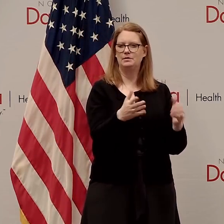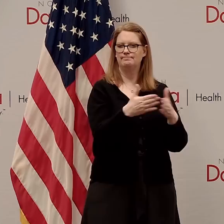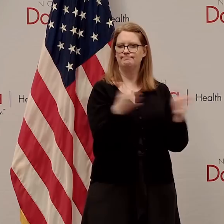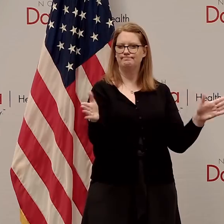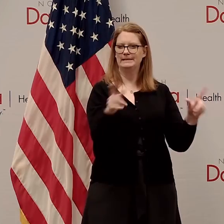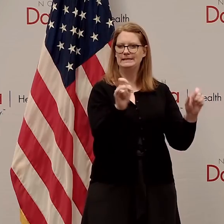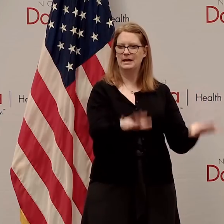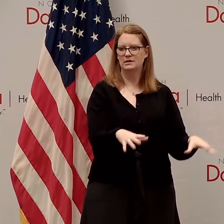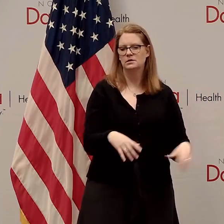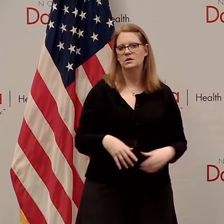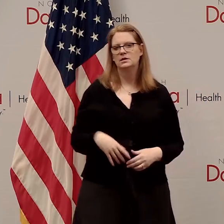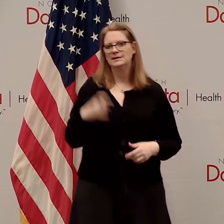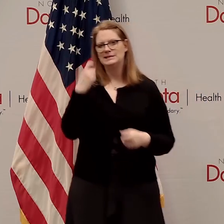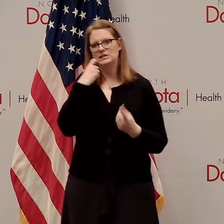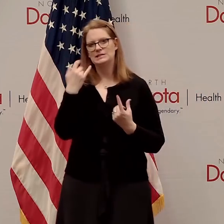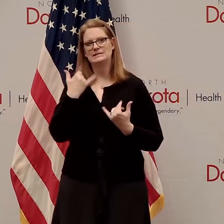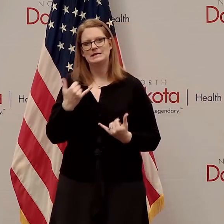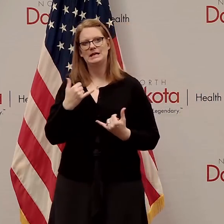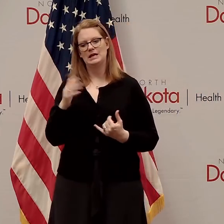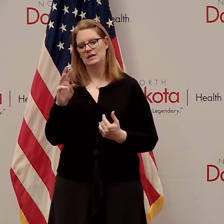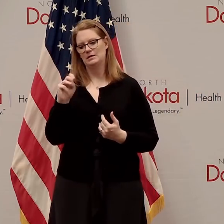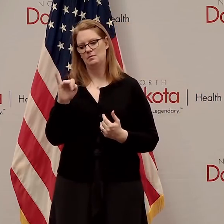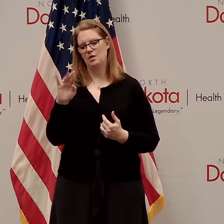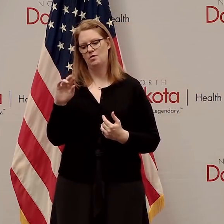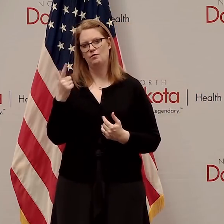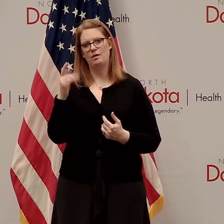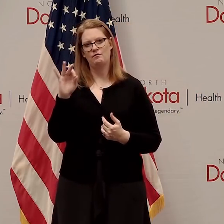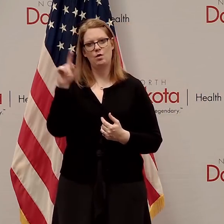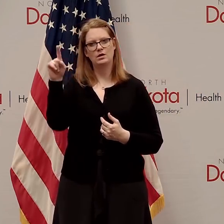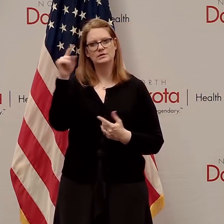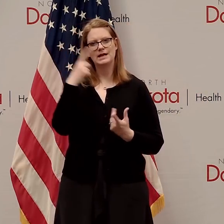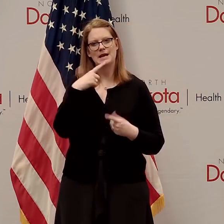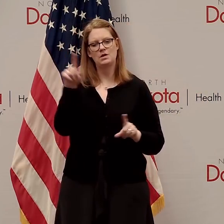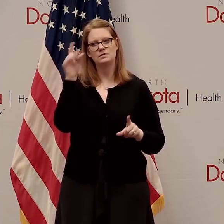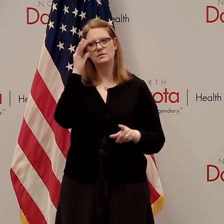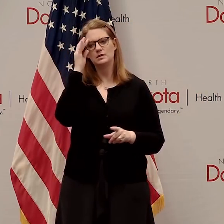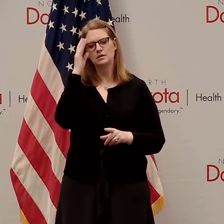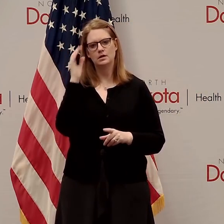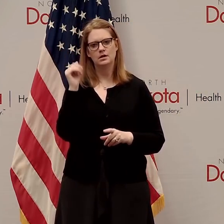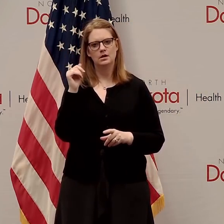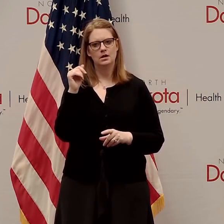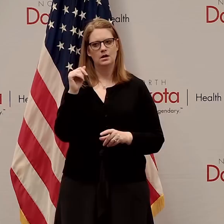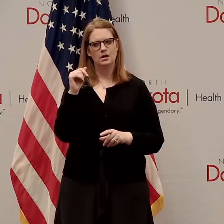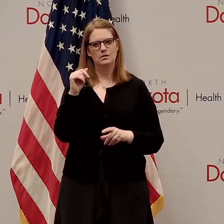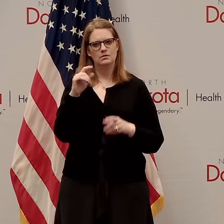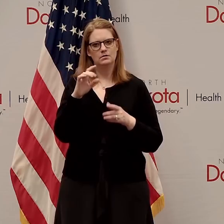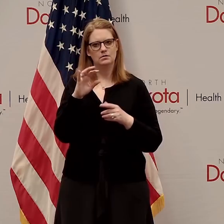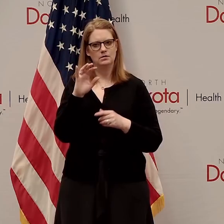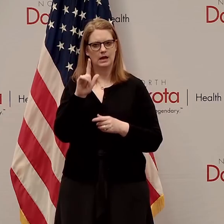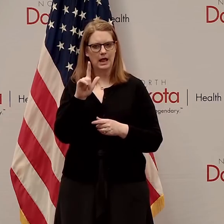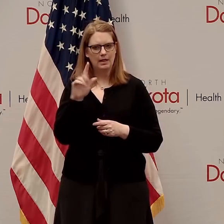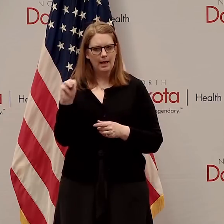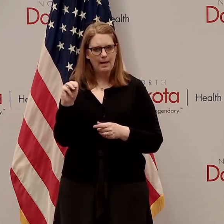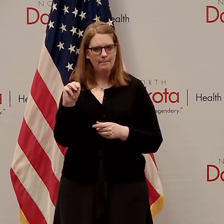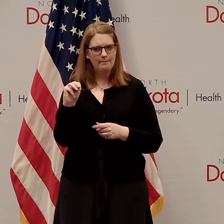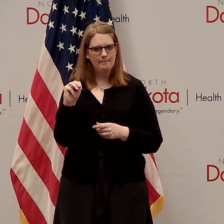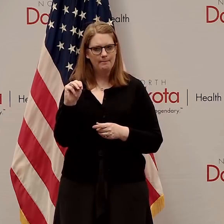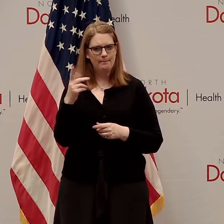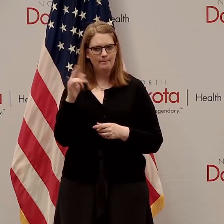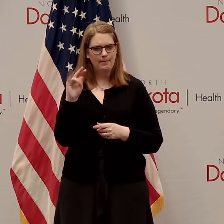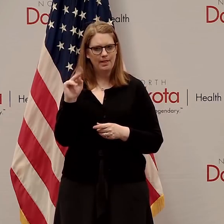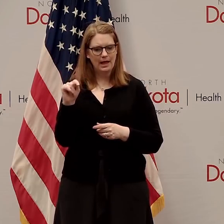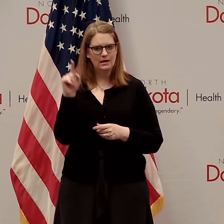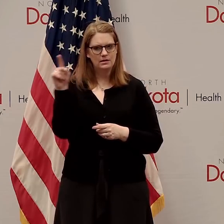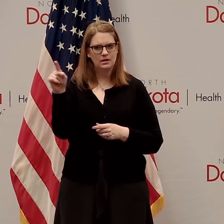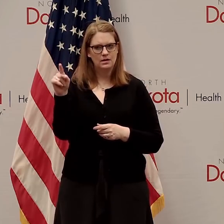today, Mayor of Grand Forks had an announcement today at the related to the LM plant where they make wind blades